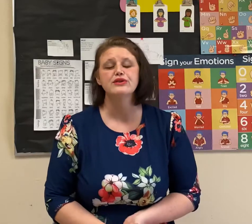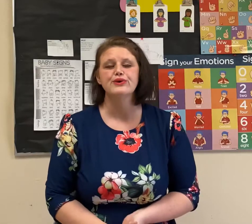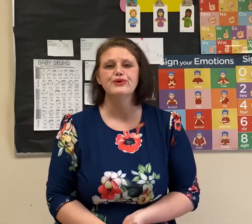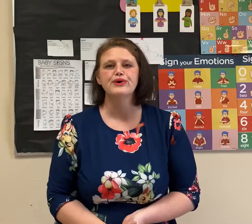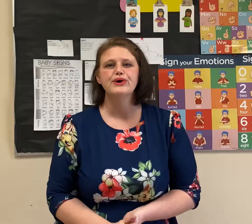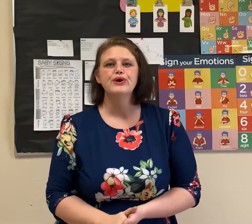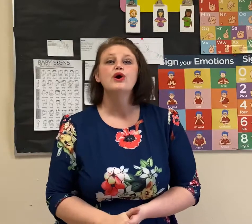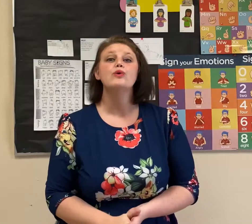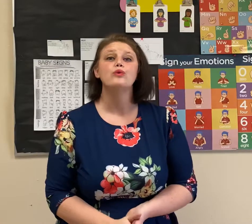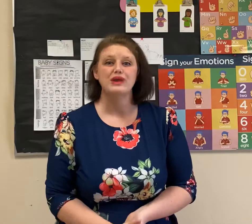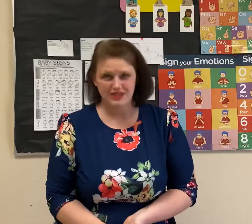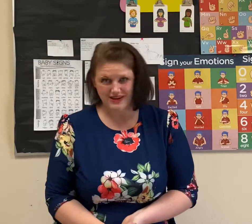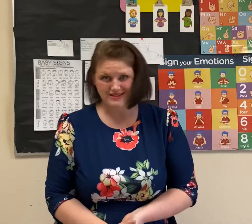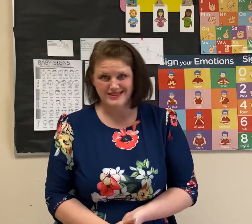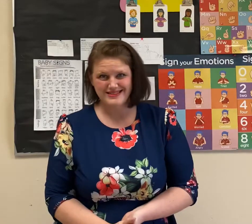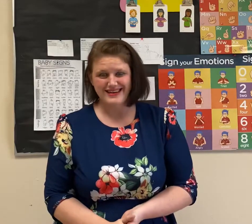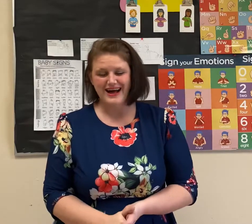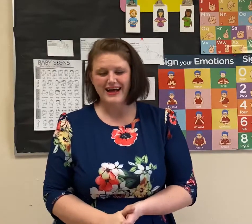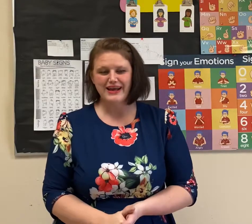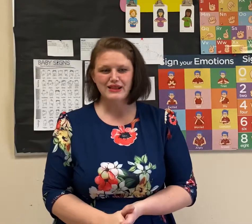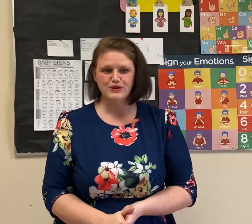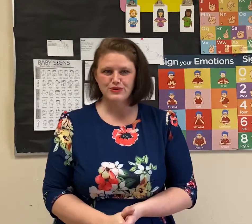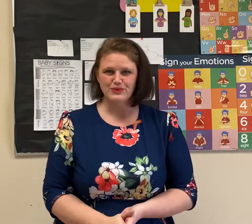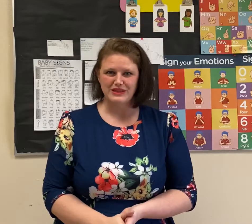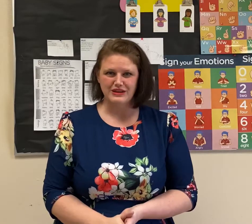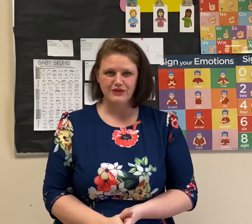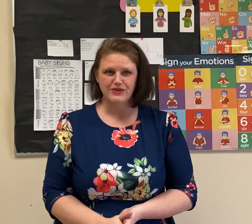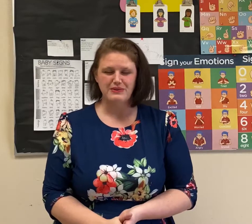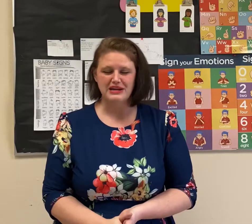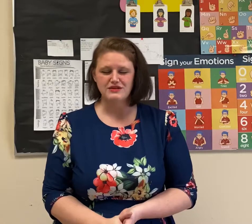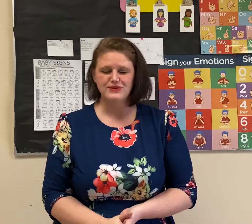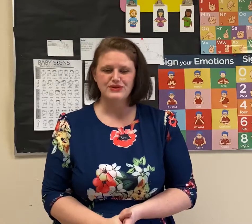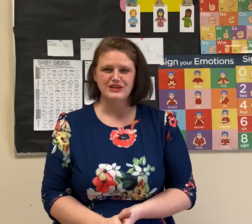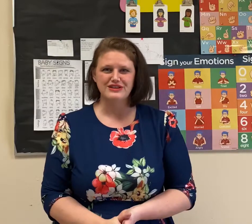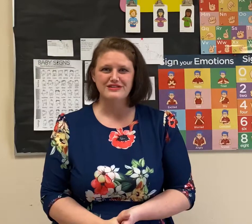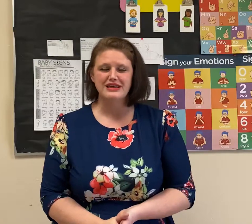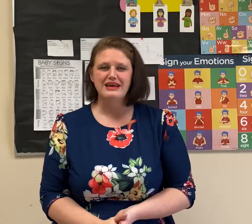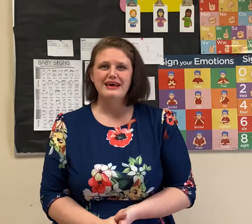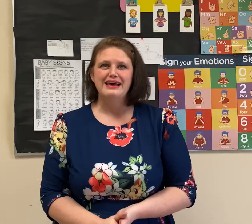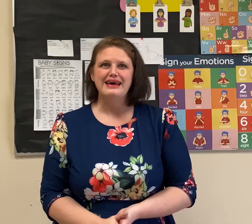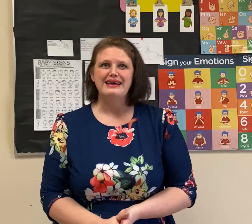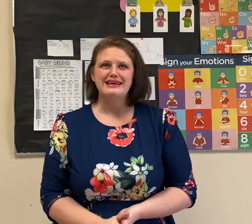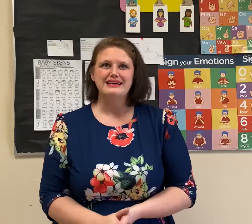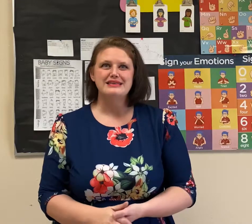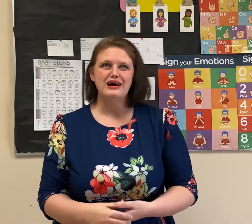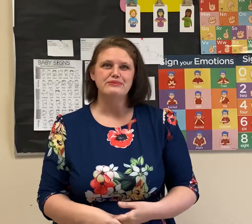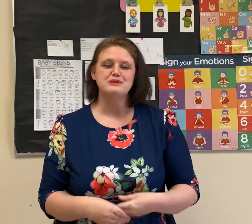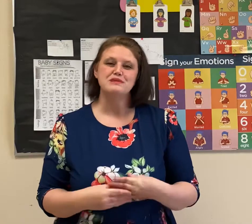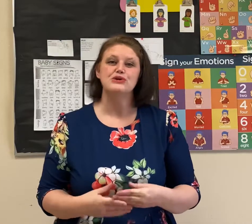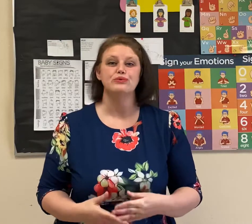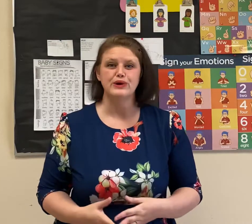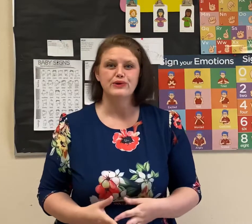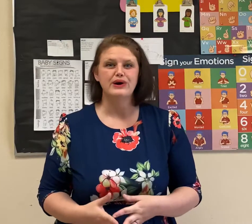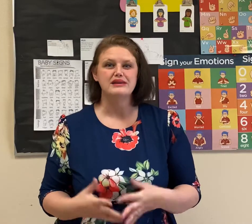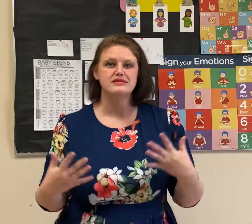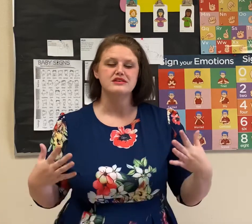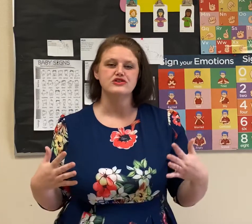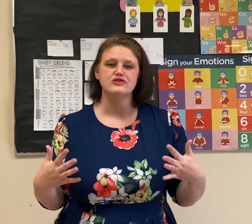learn with it. I learned with it over the past few years, and it has helped me grow as a teacher so